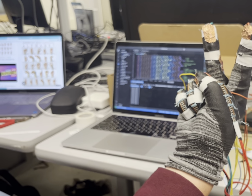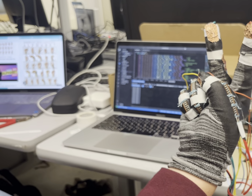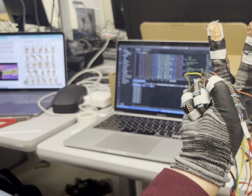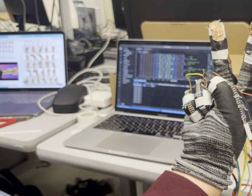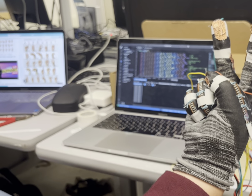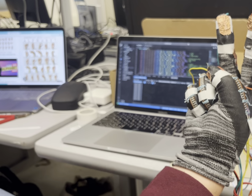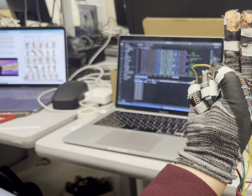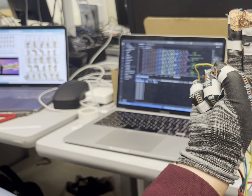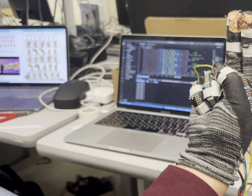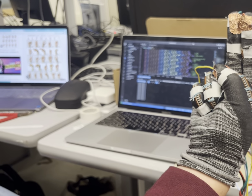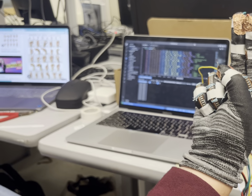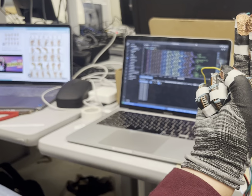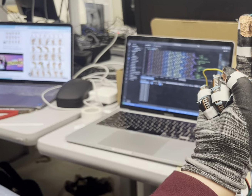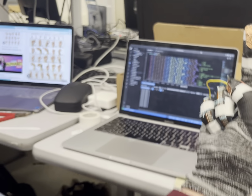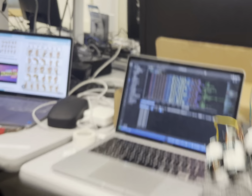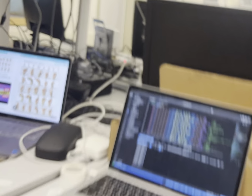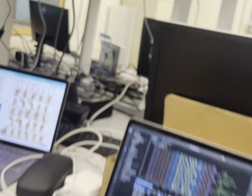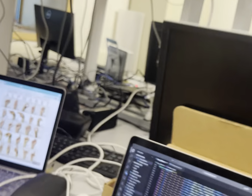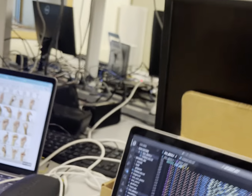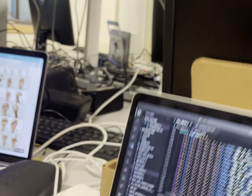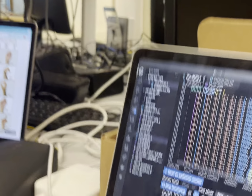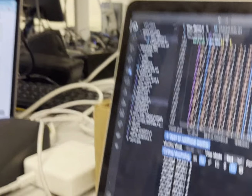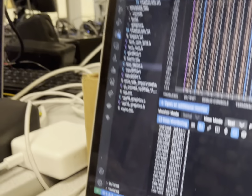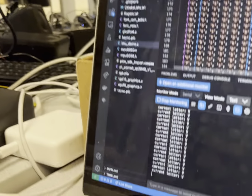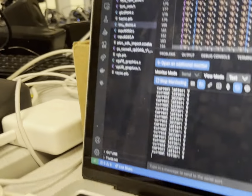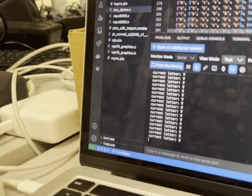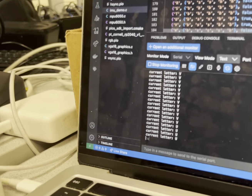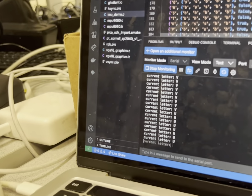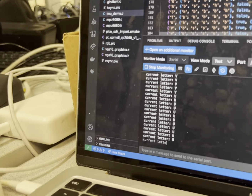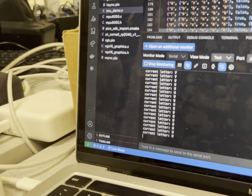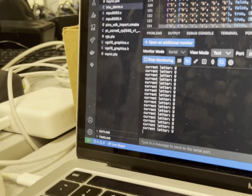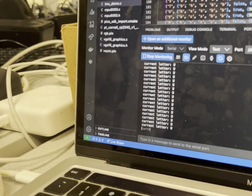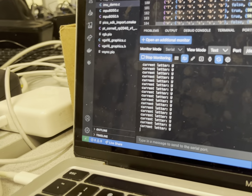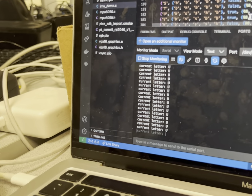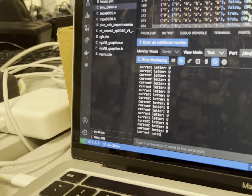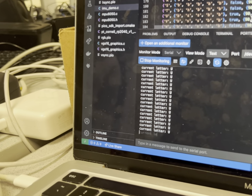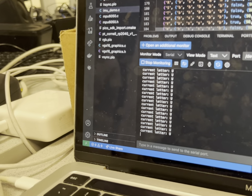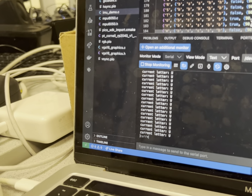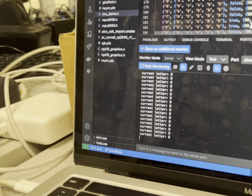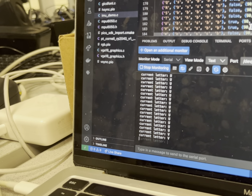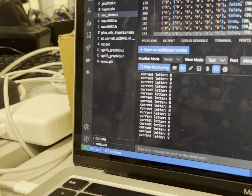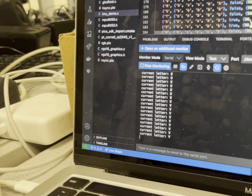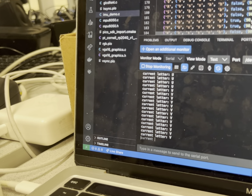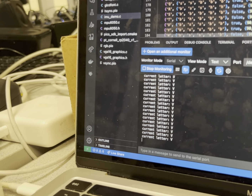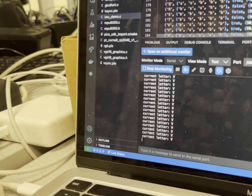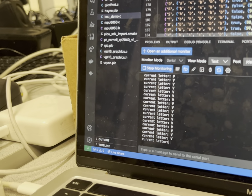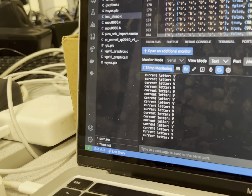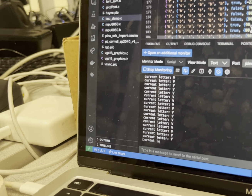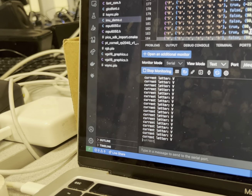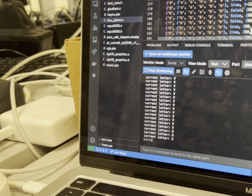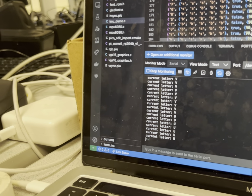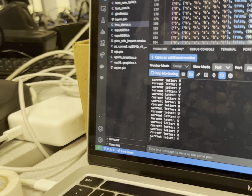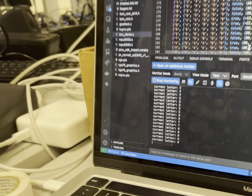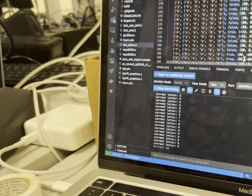contact. So once I separate these fingers, it So you're becomes toggling U there versus between V. U and V. Yeah, and then this is like